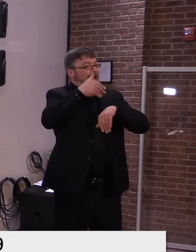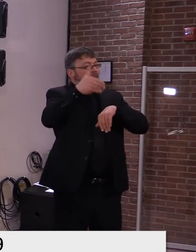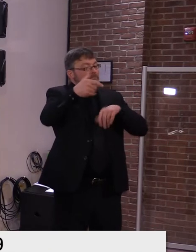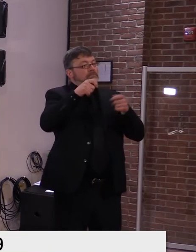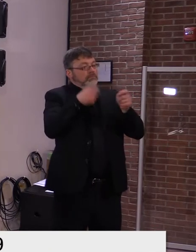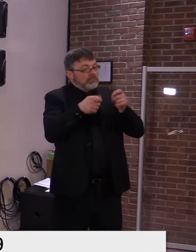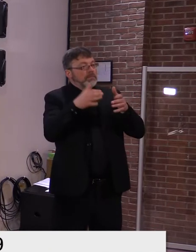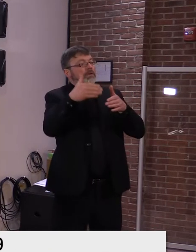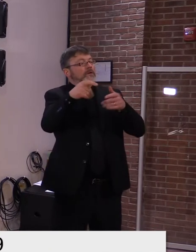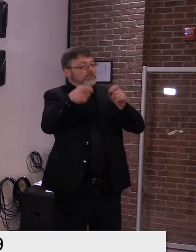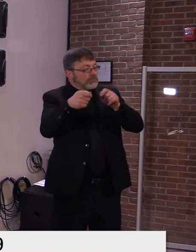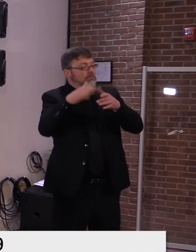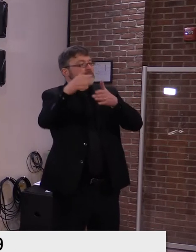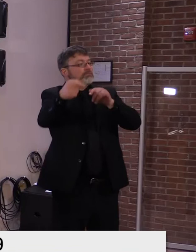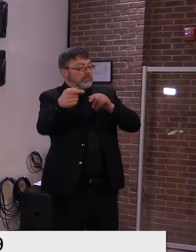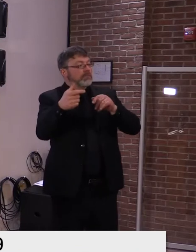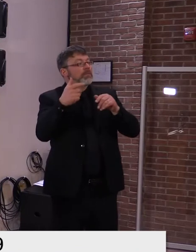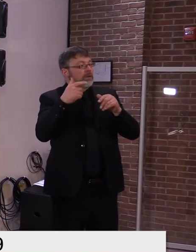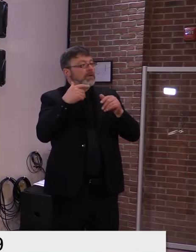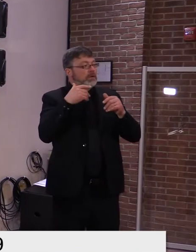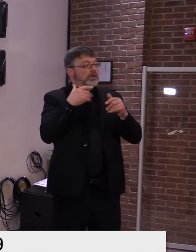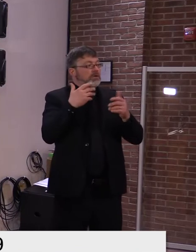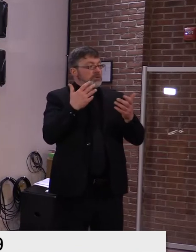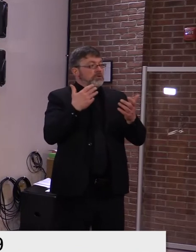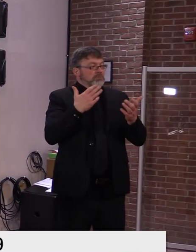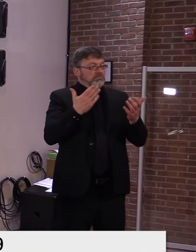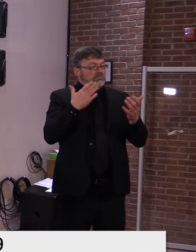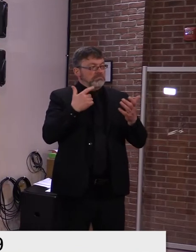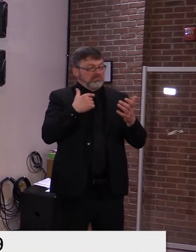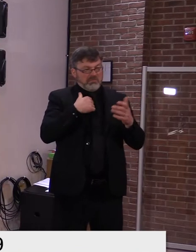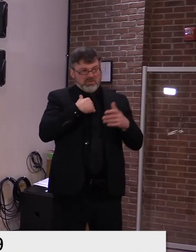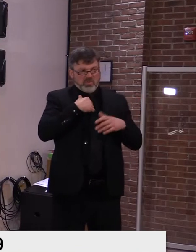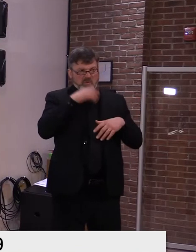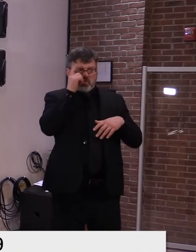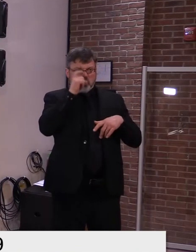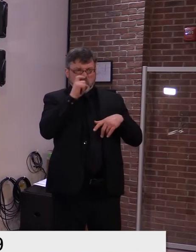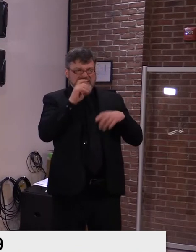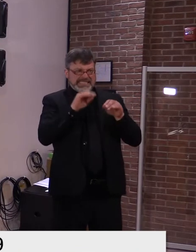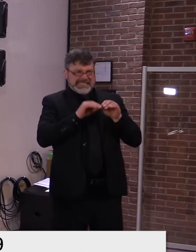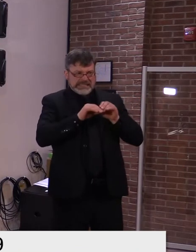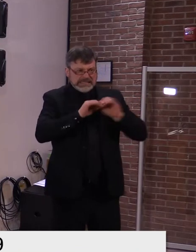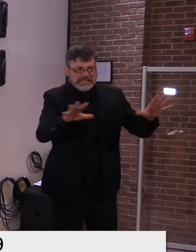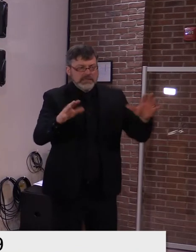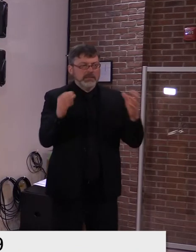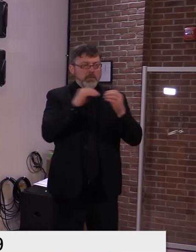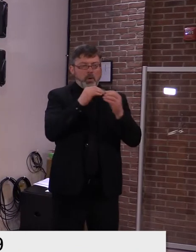Through your agency? Through my agency, right. It'll come out of my office in the next few days.